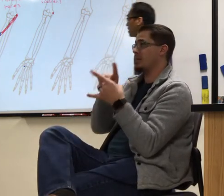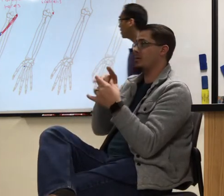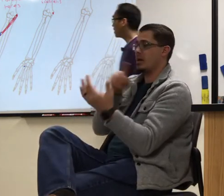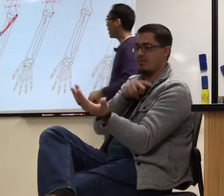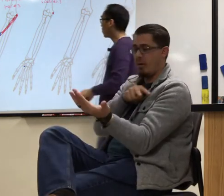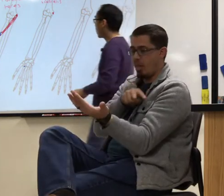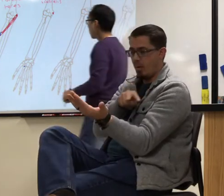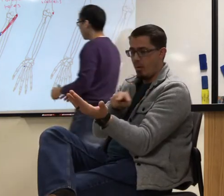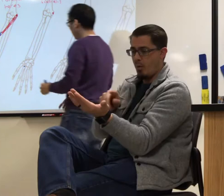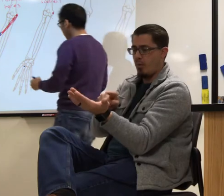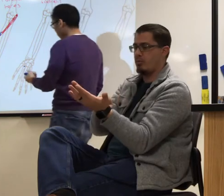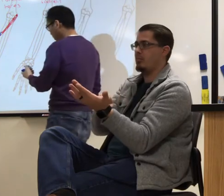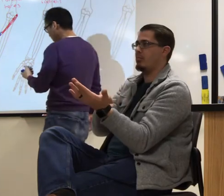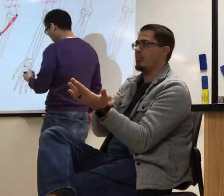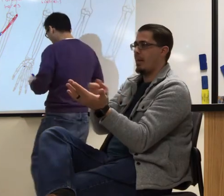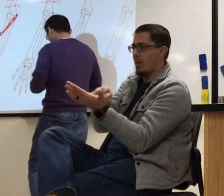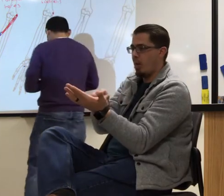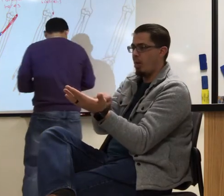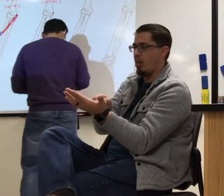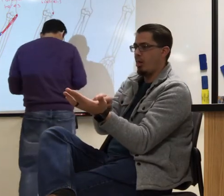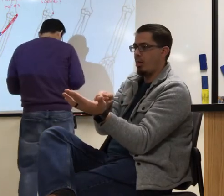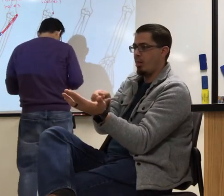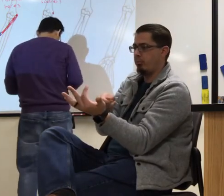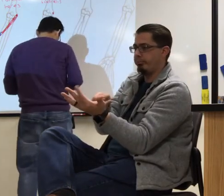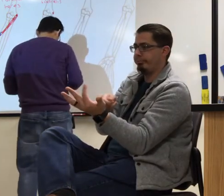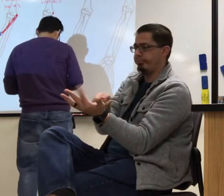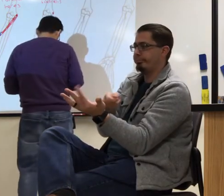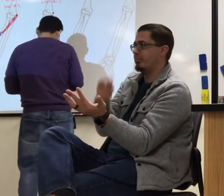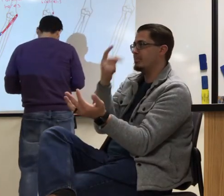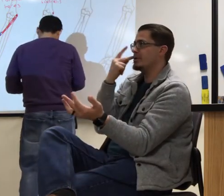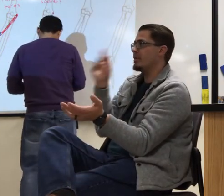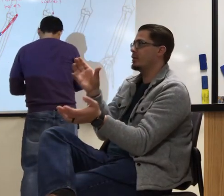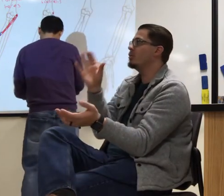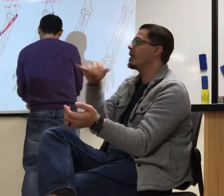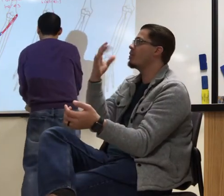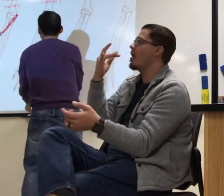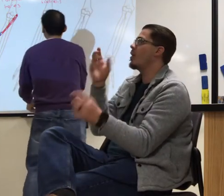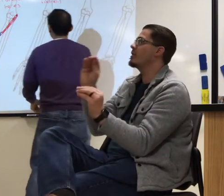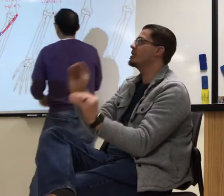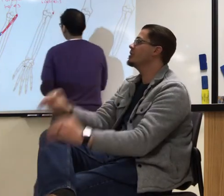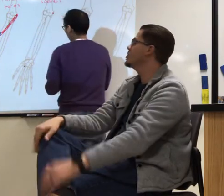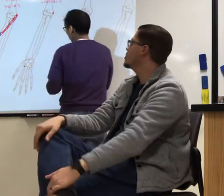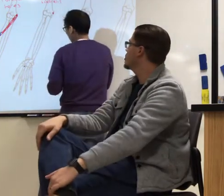attachment. I pull on them. I see what they do. This is why we teach it.